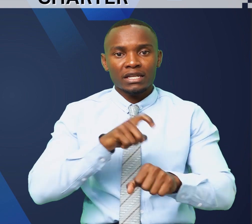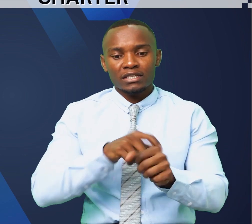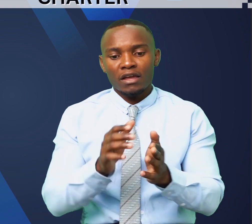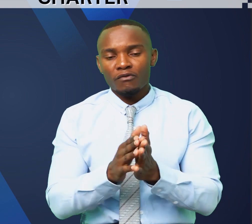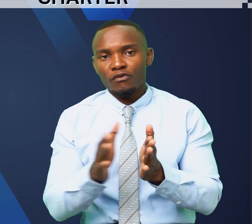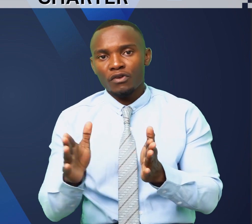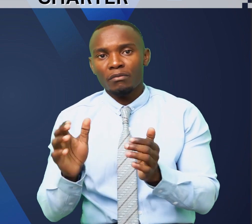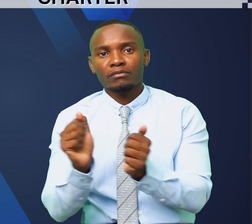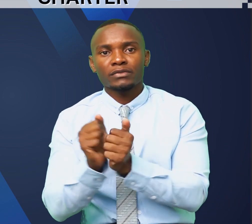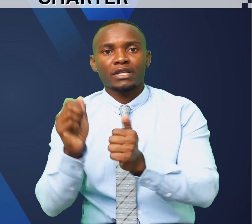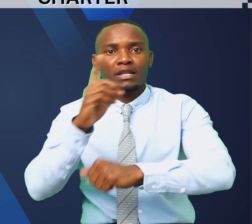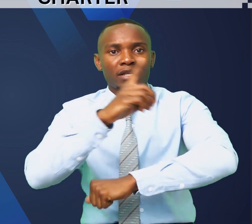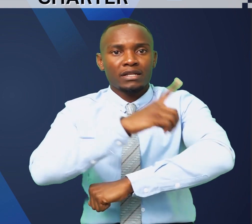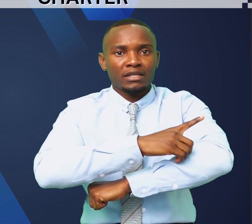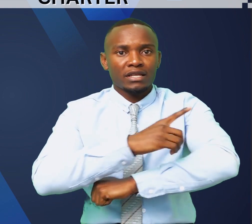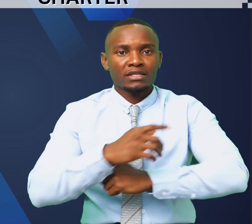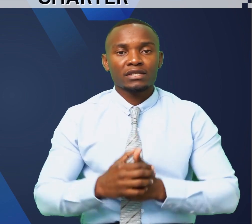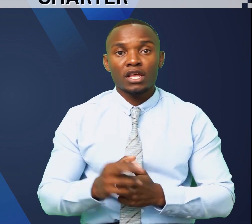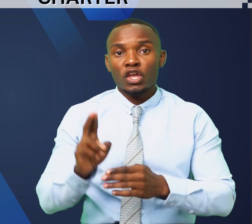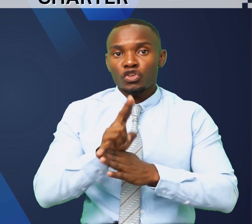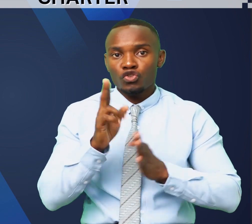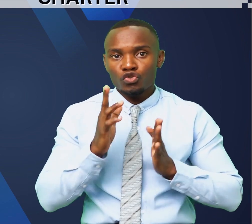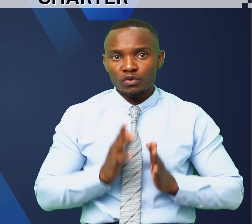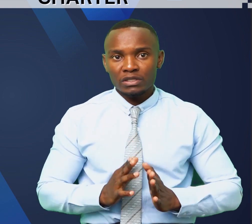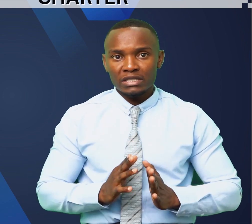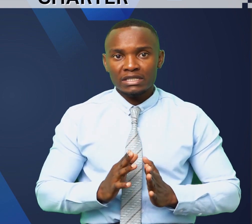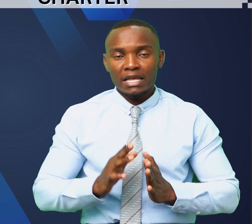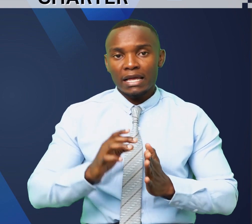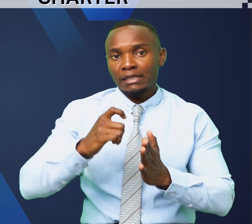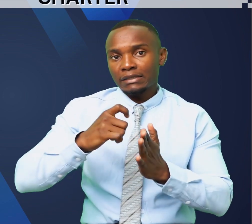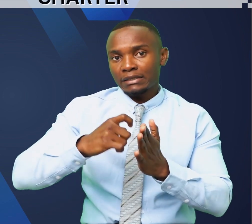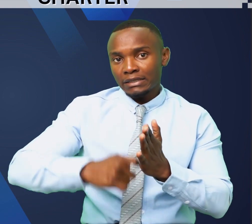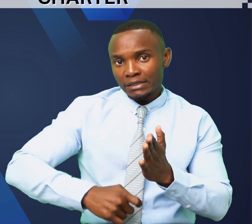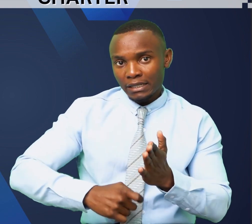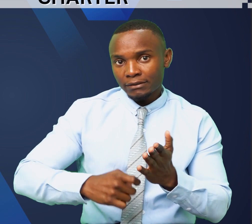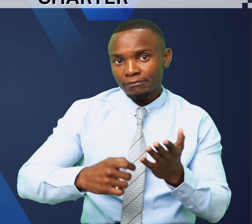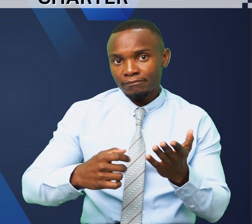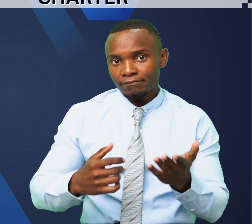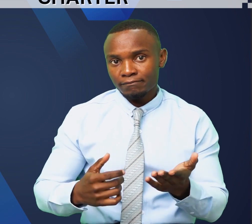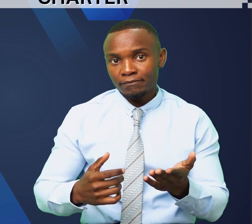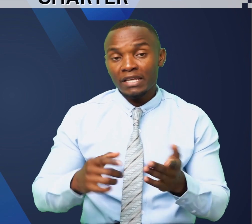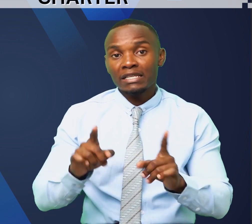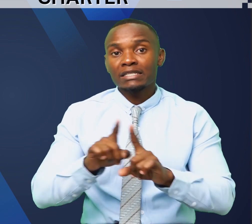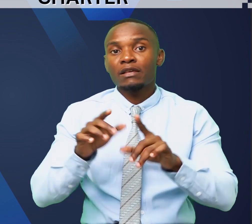Timeline, 10 days. User charges as you mutually agreed.